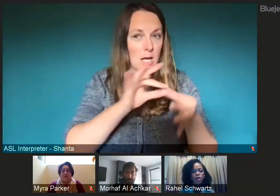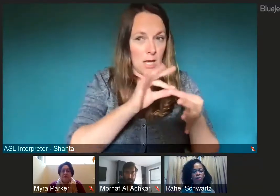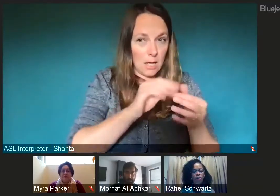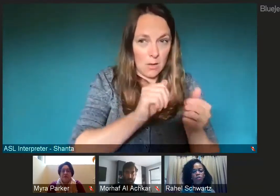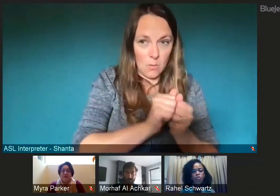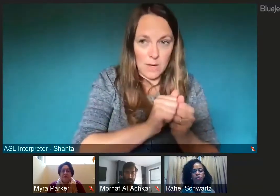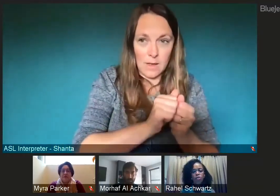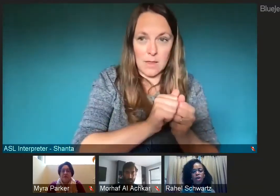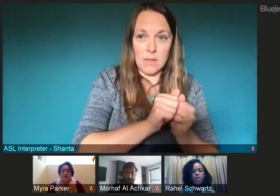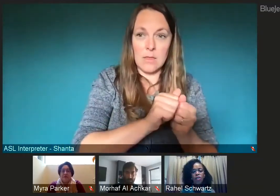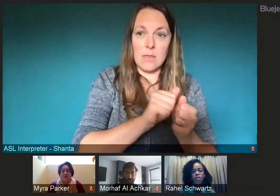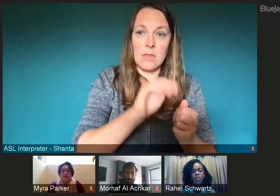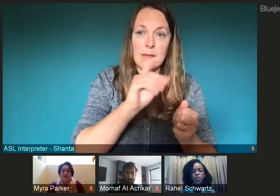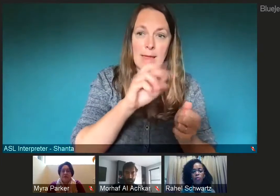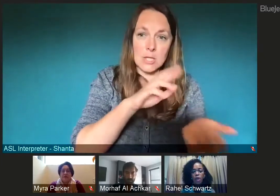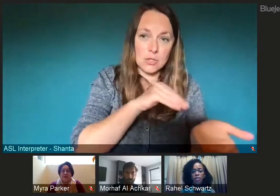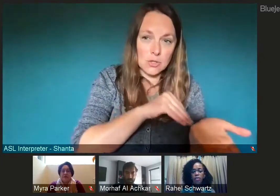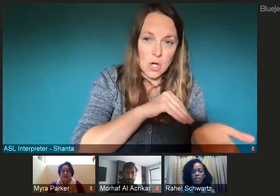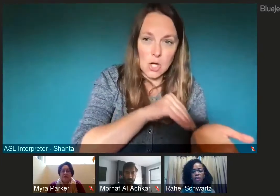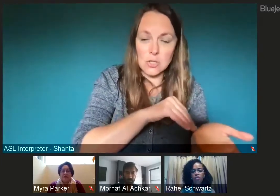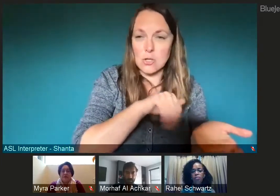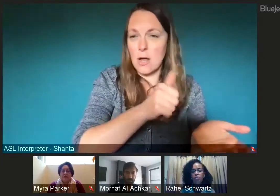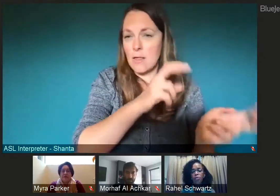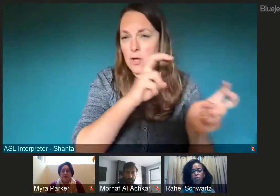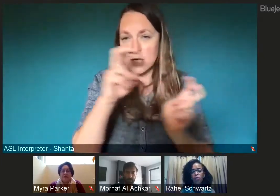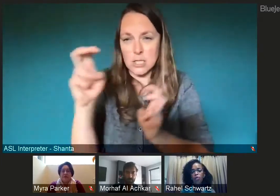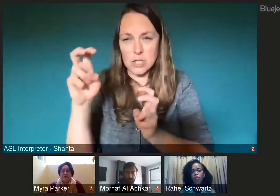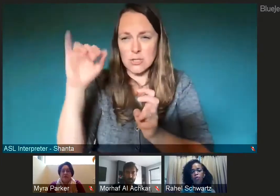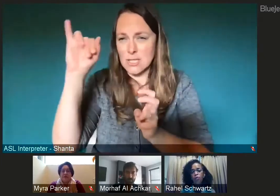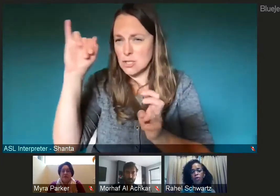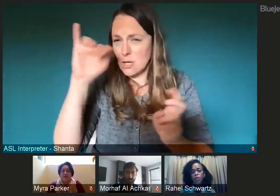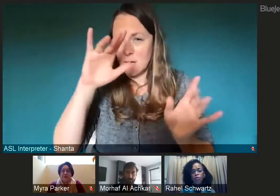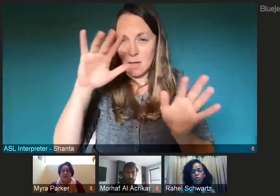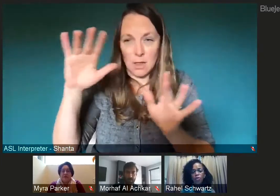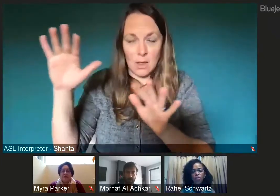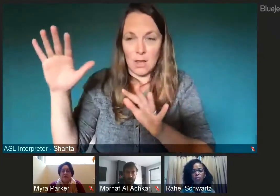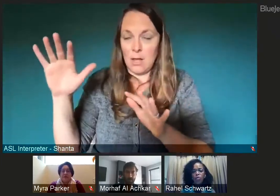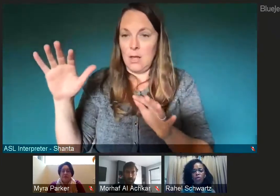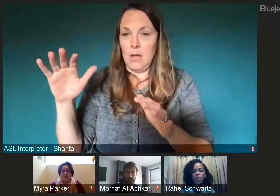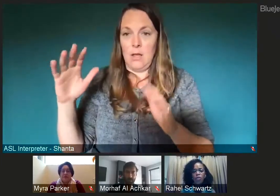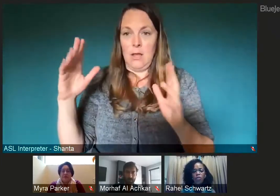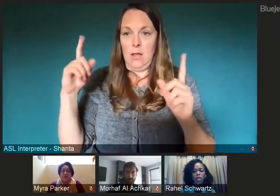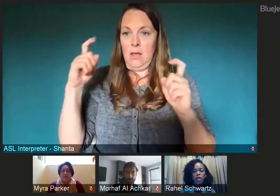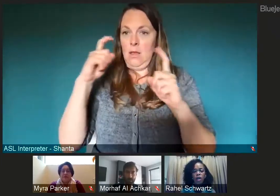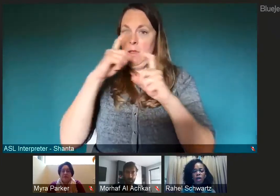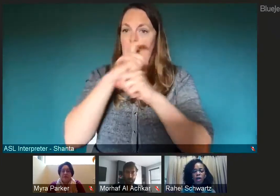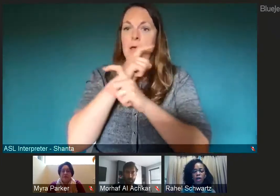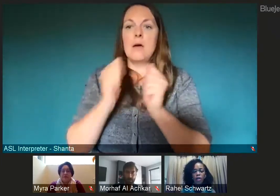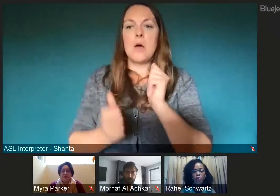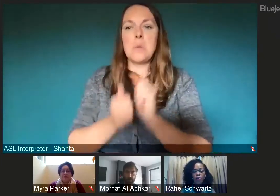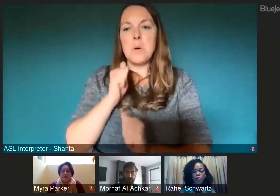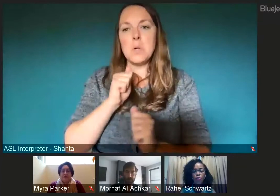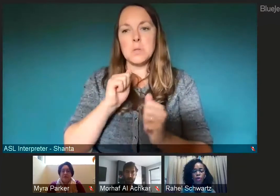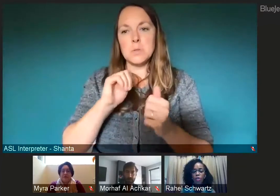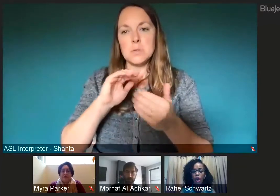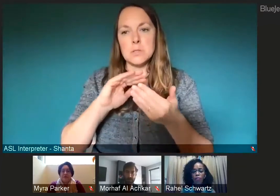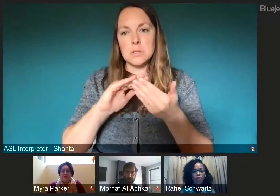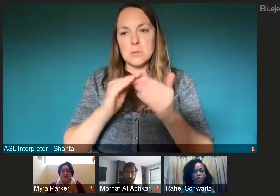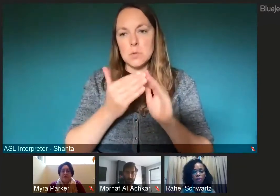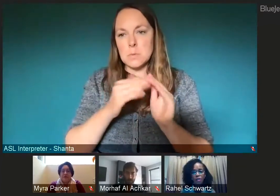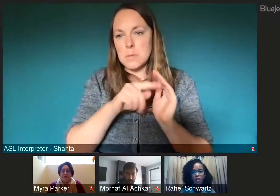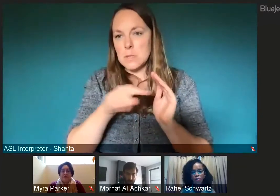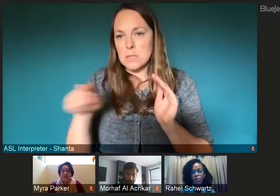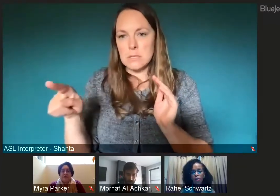and, other issues that arises that majority of, these communities who are